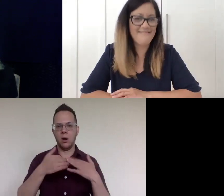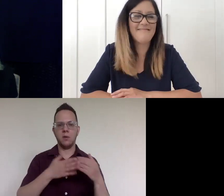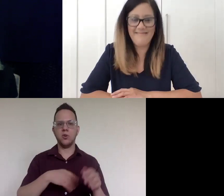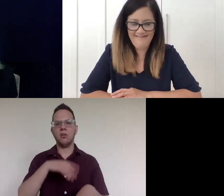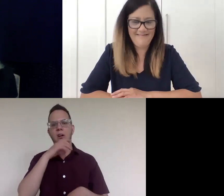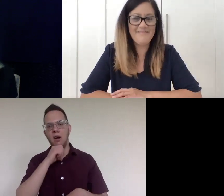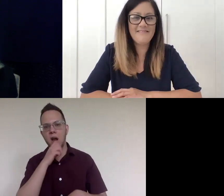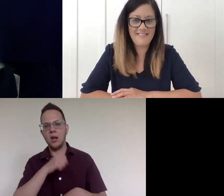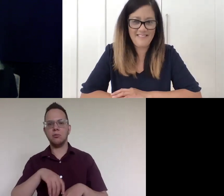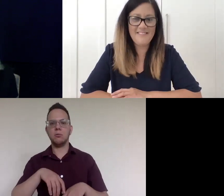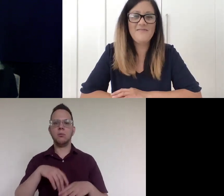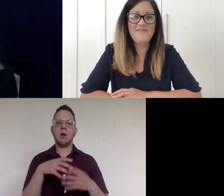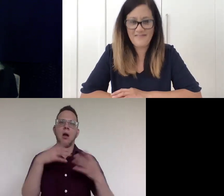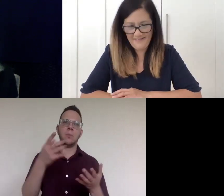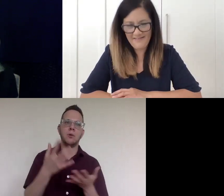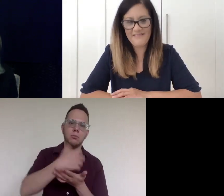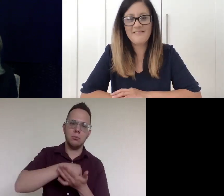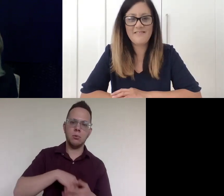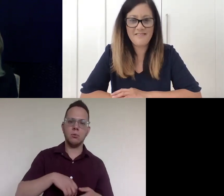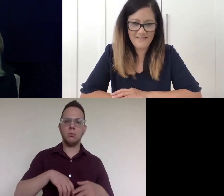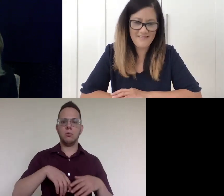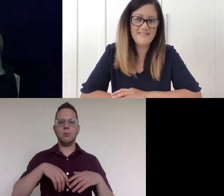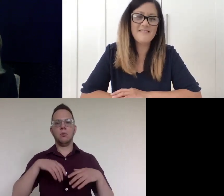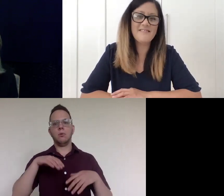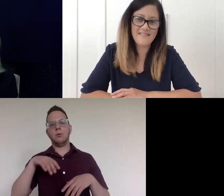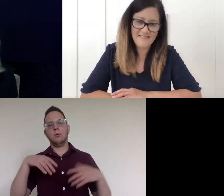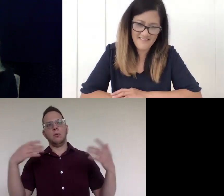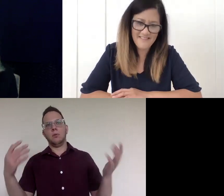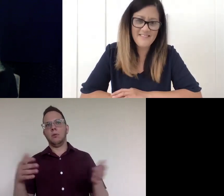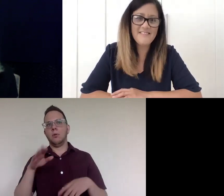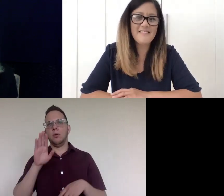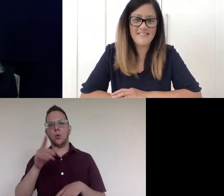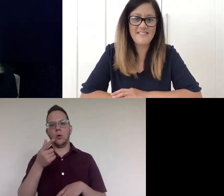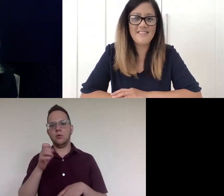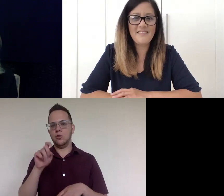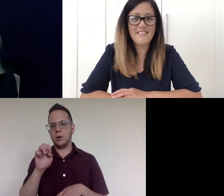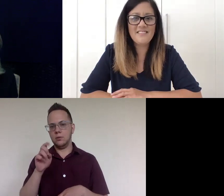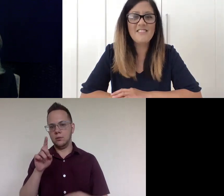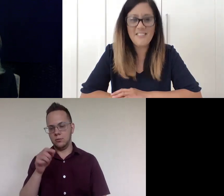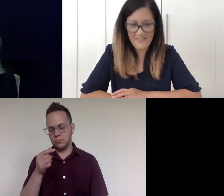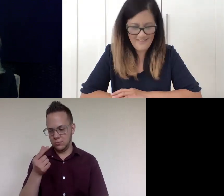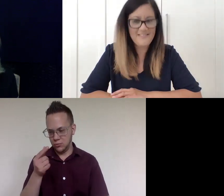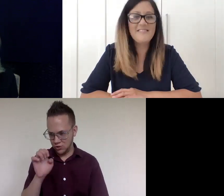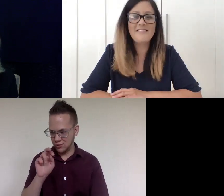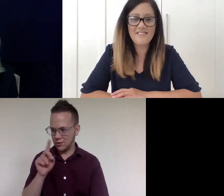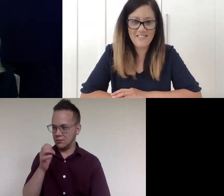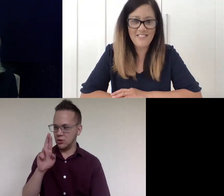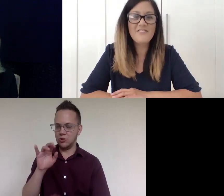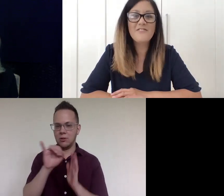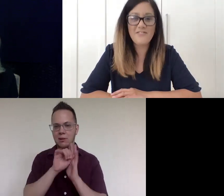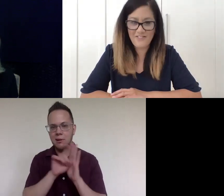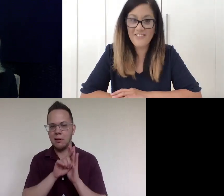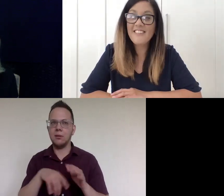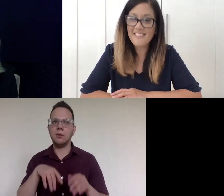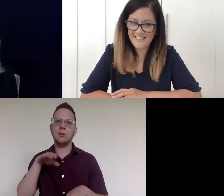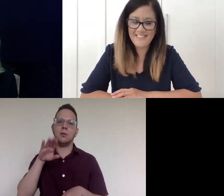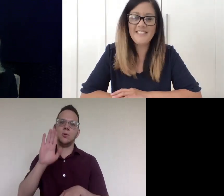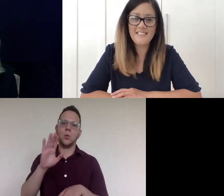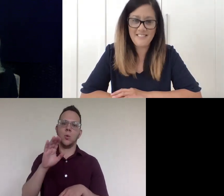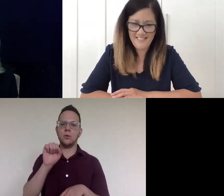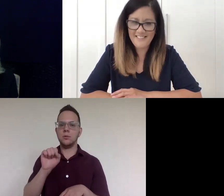D, multiple choice. Well, how much is your income? How old are you? What's your gender